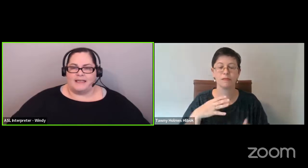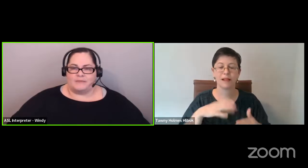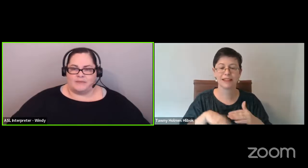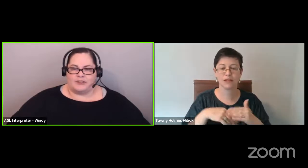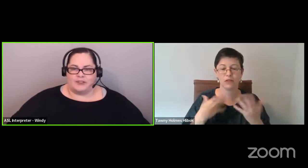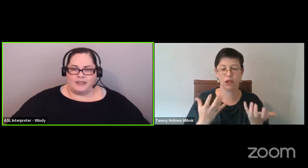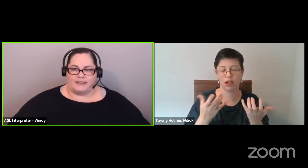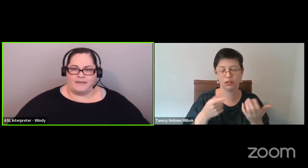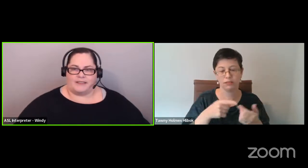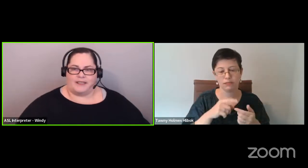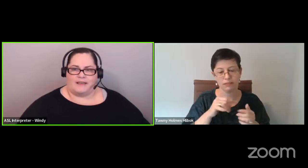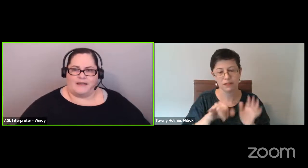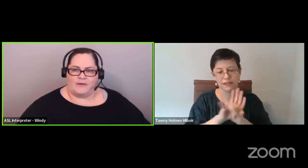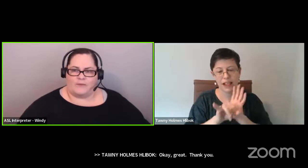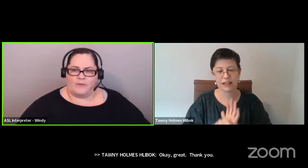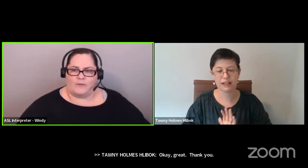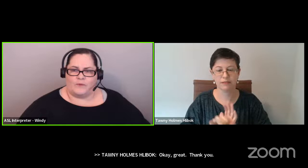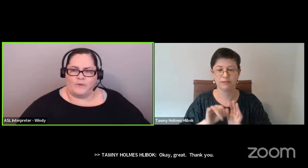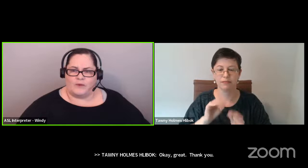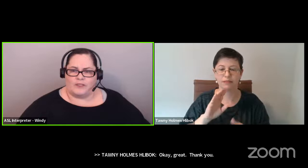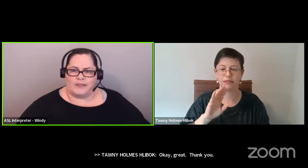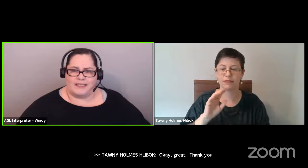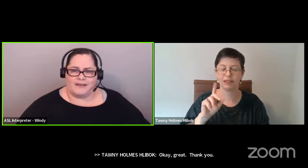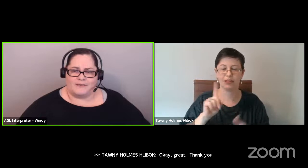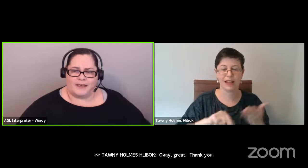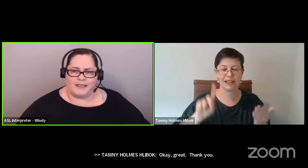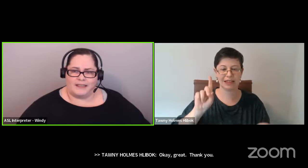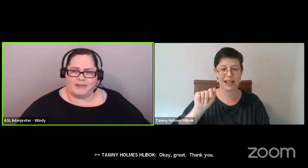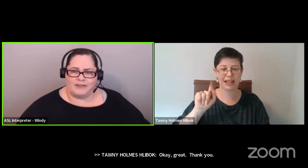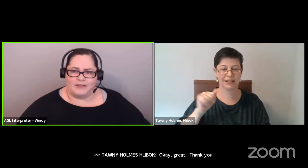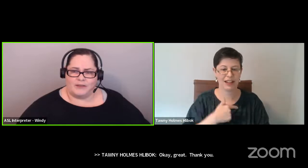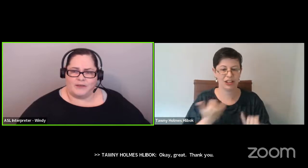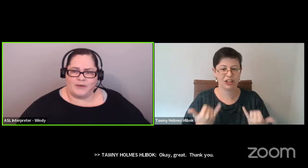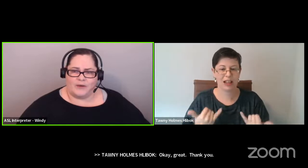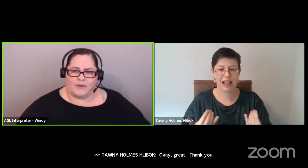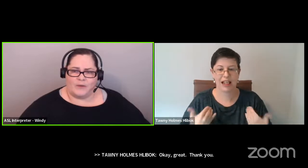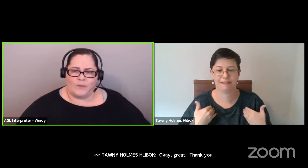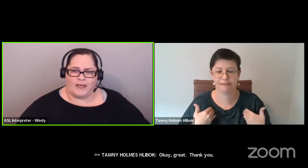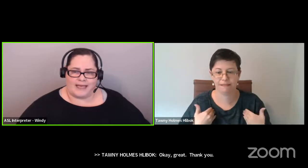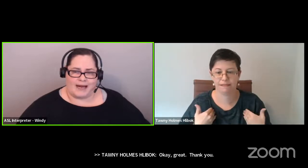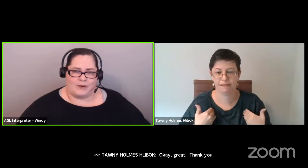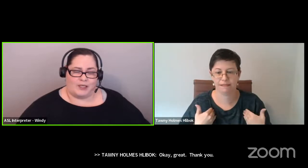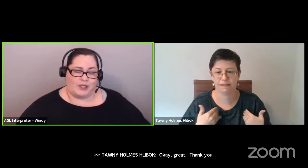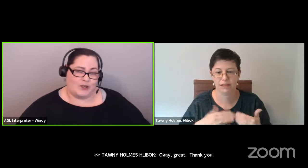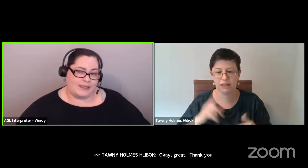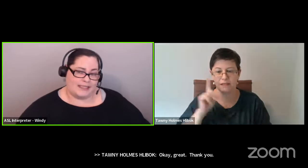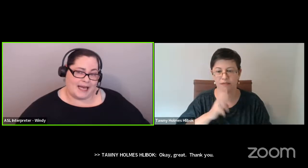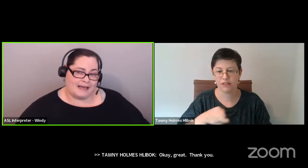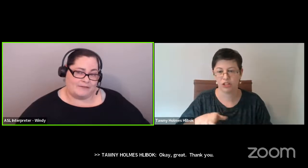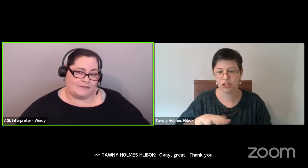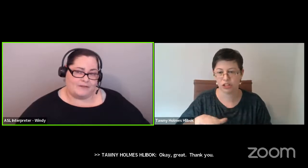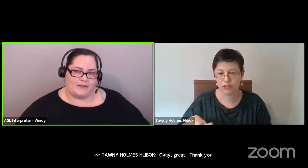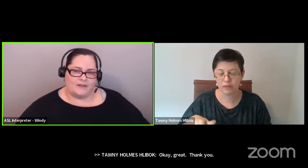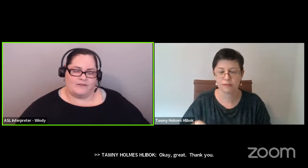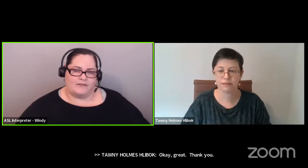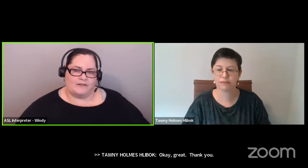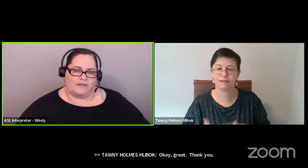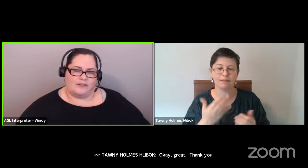data and objectives, I think we want to identify what data we currently